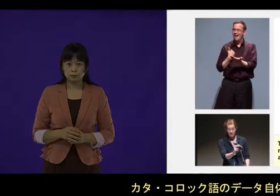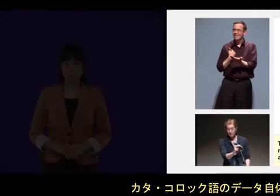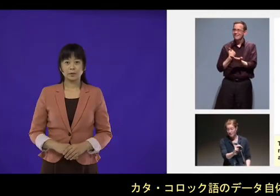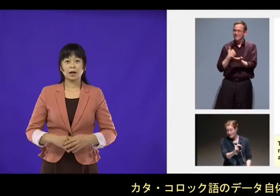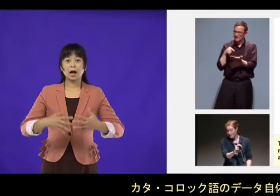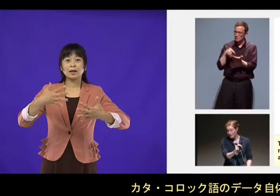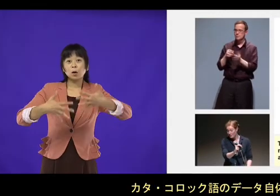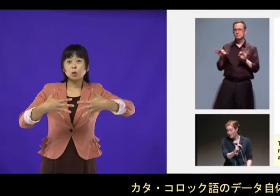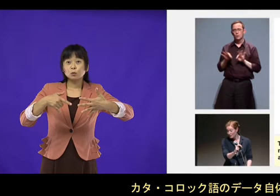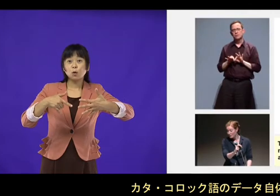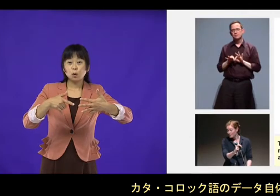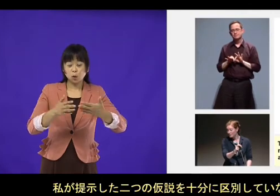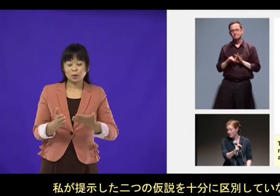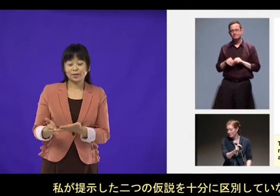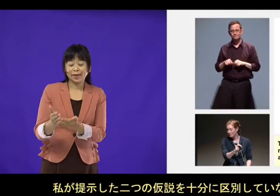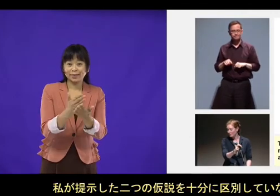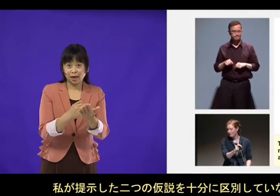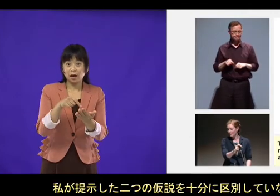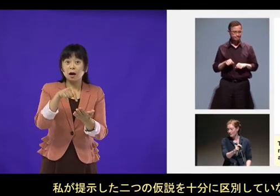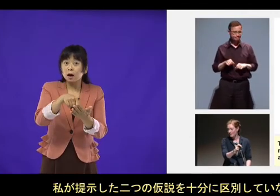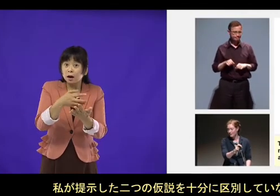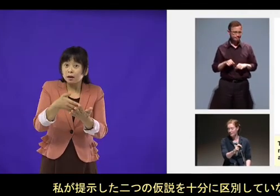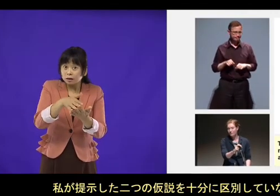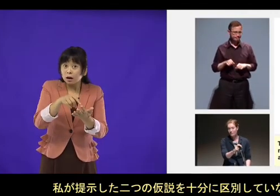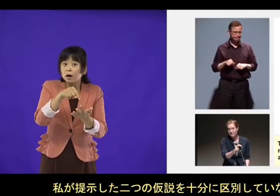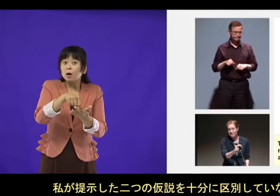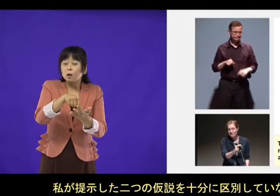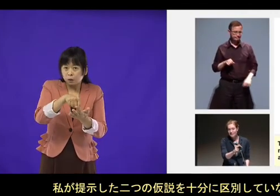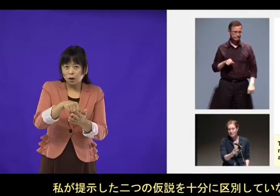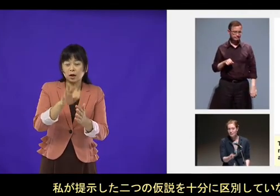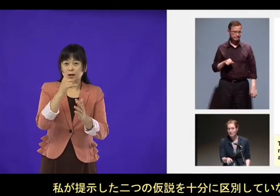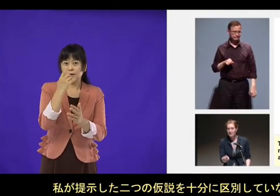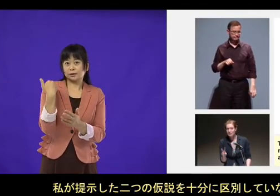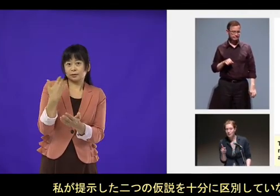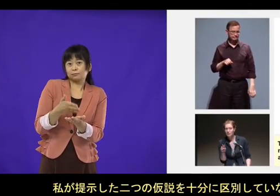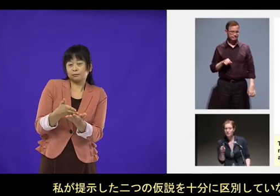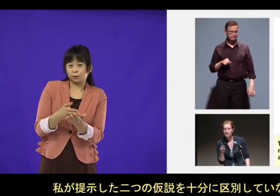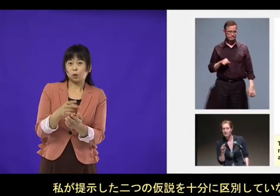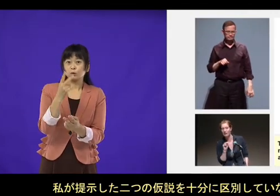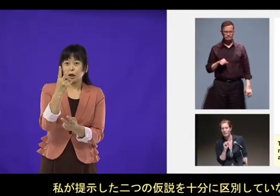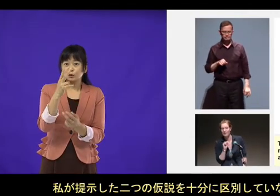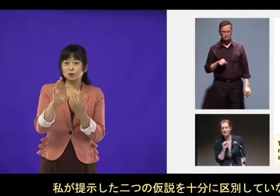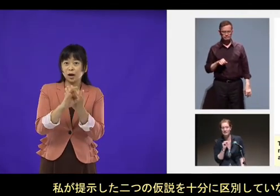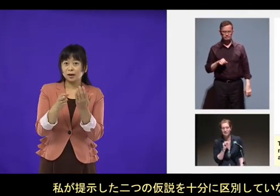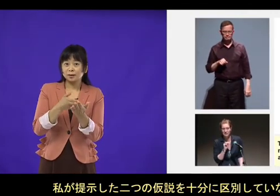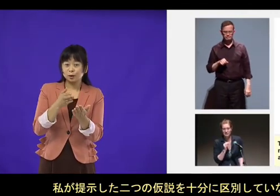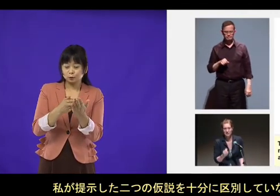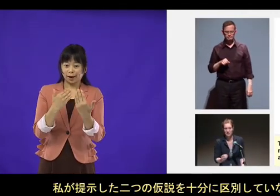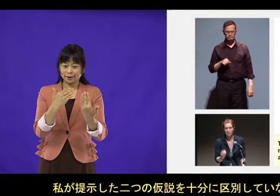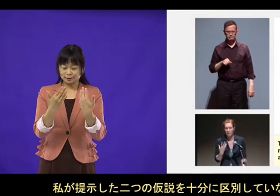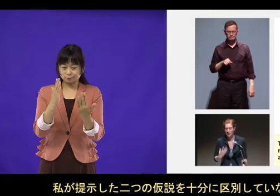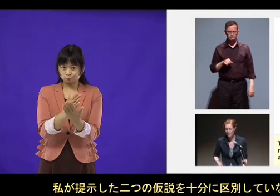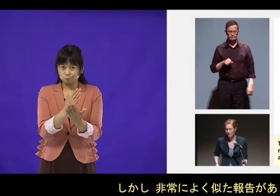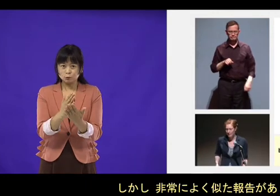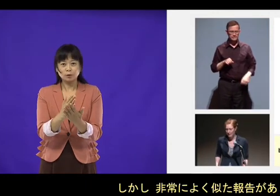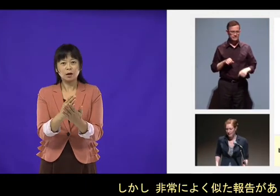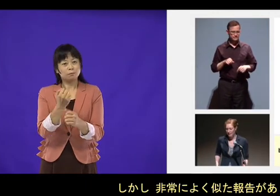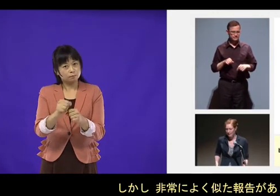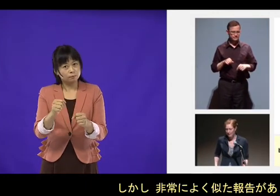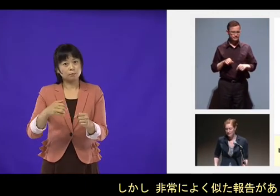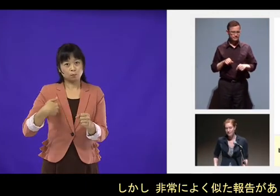So the Katakalok data by themselves may not really fully distinguish between the 2 alternative hypotheses I've just brought